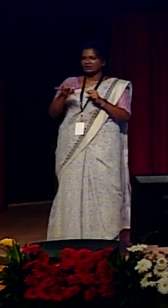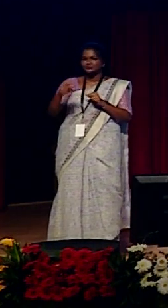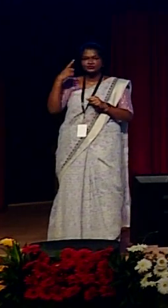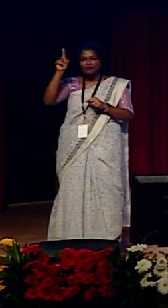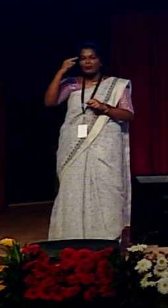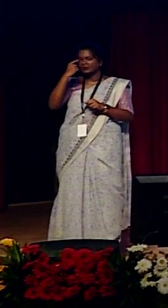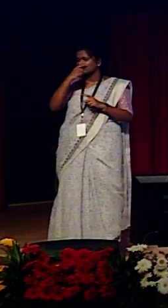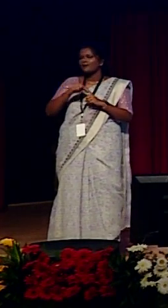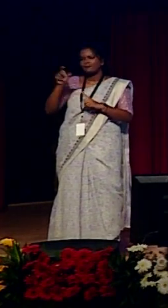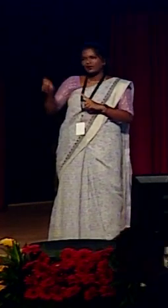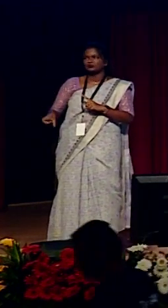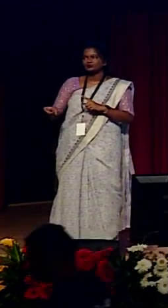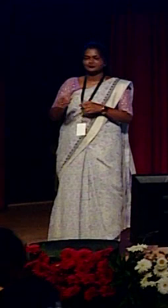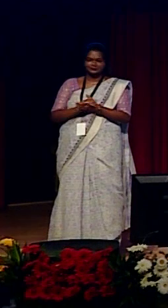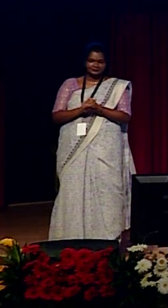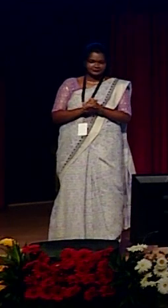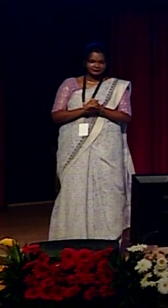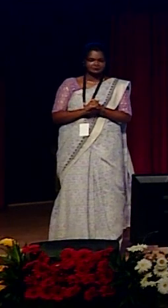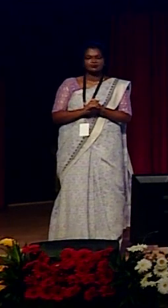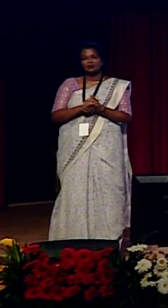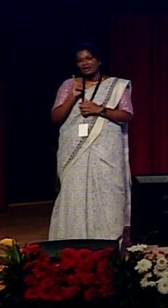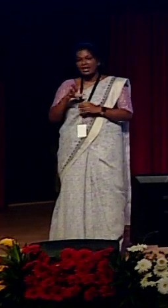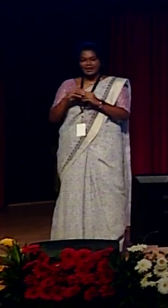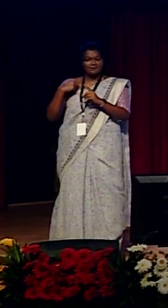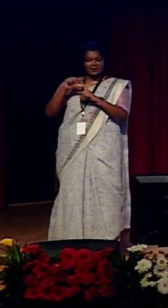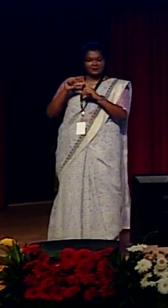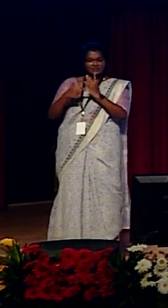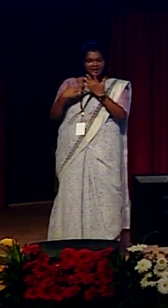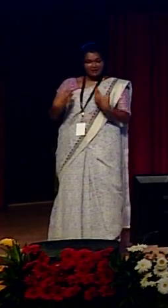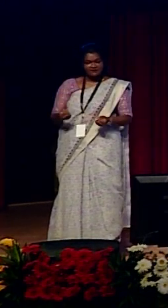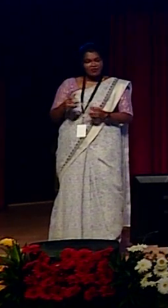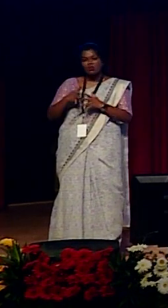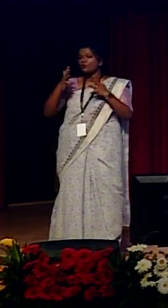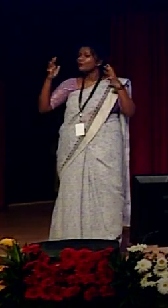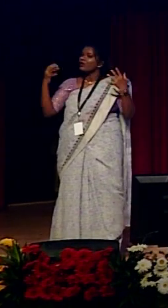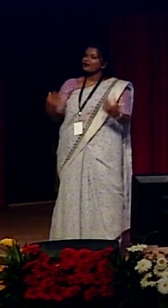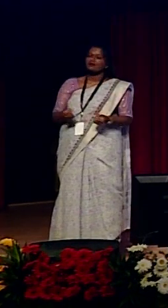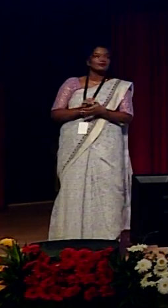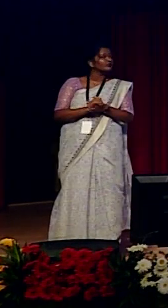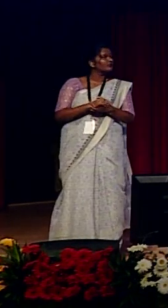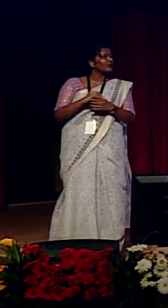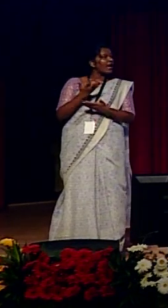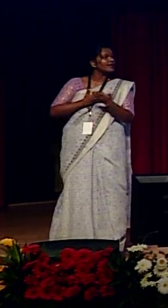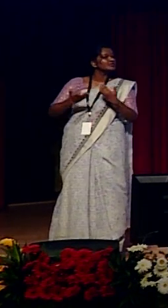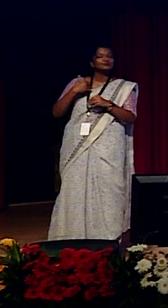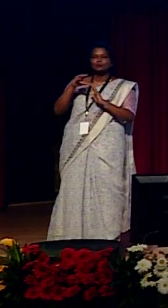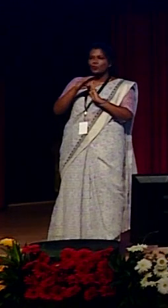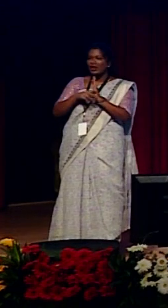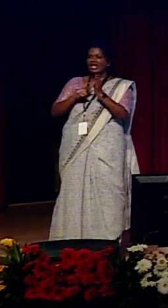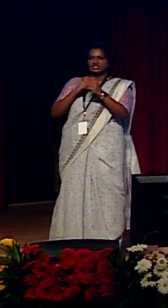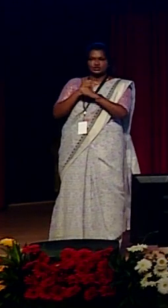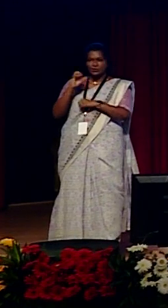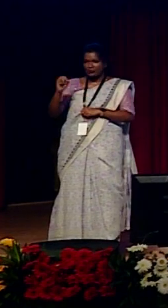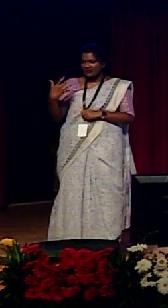to visually impaired students. And maybe we also had discussed a lot about the active role of NGOs